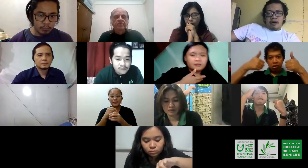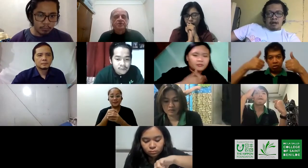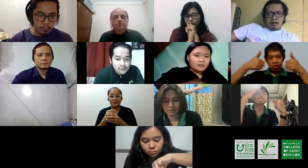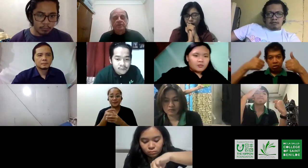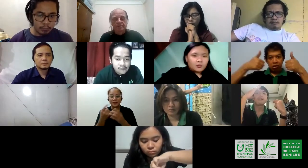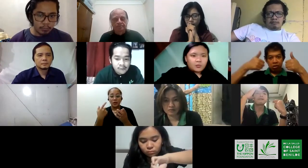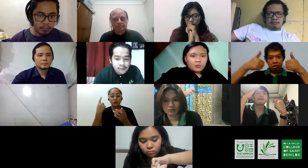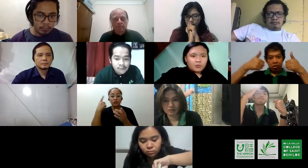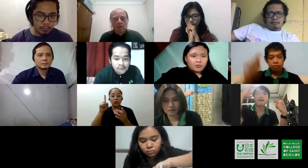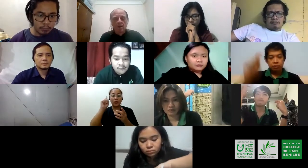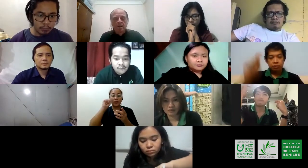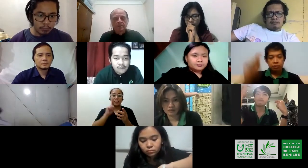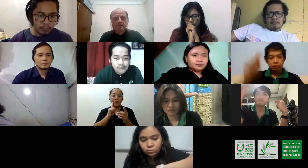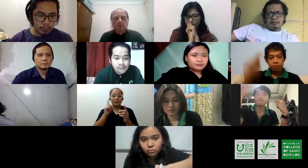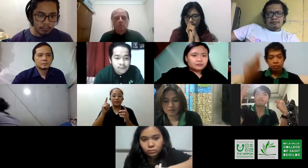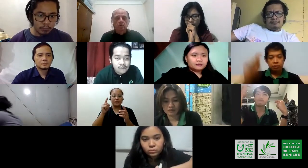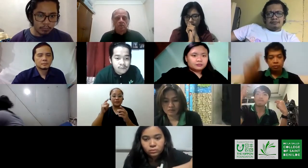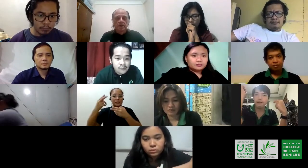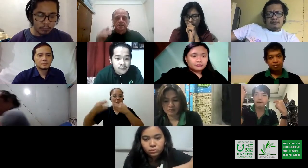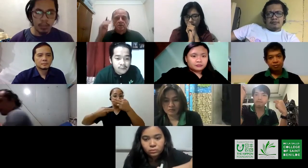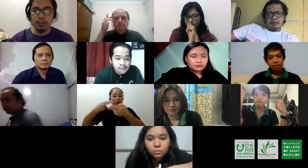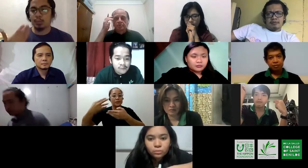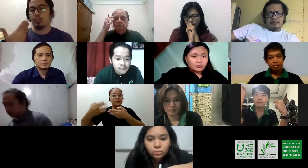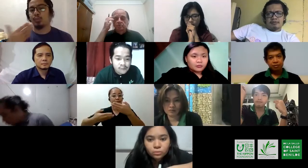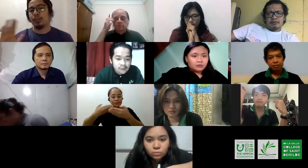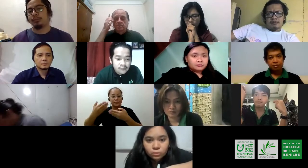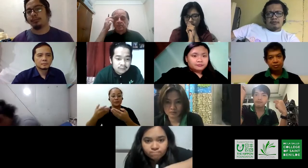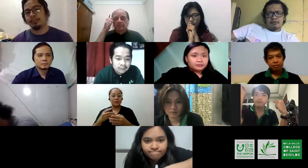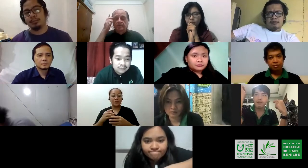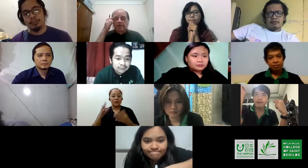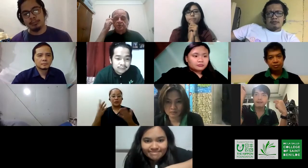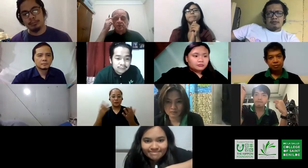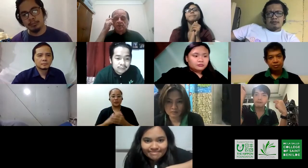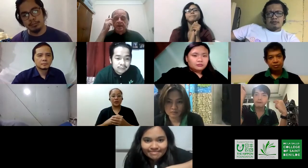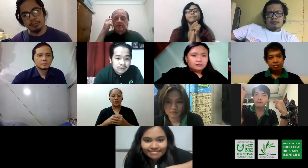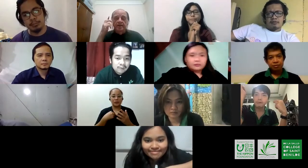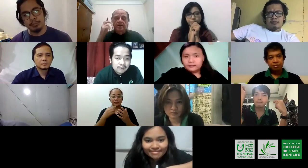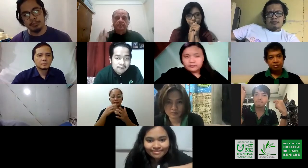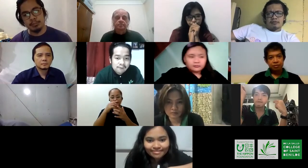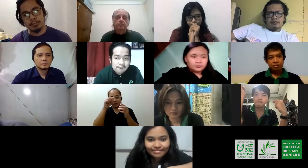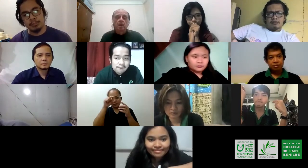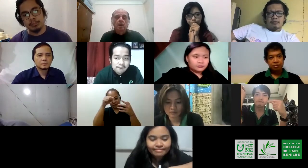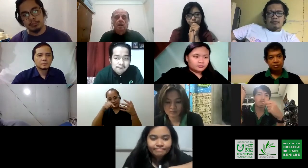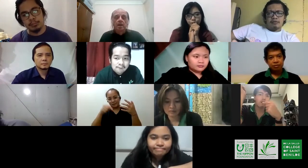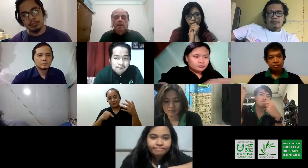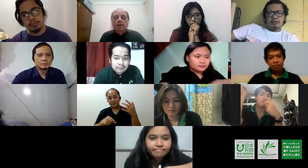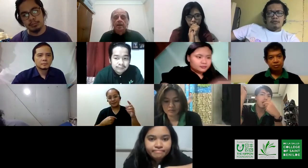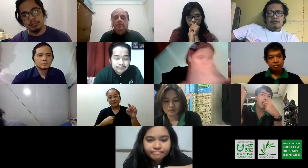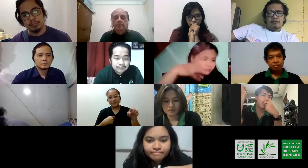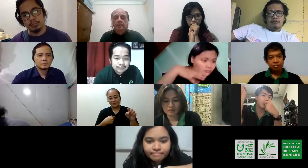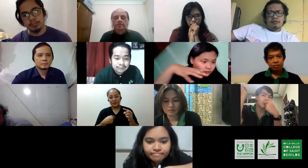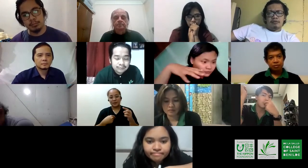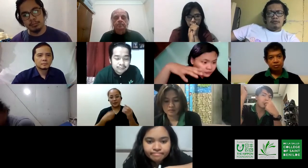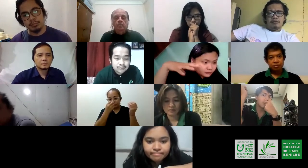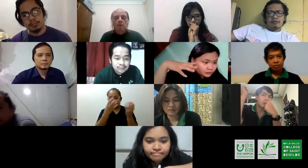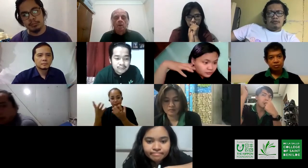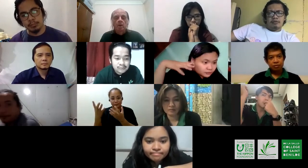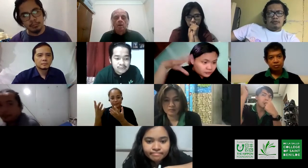for deaf histories. So let's go through some information on that now. And